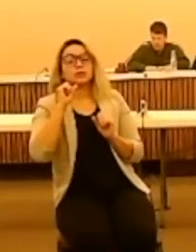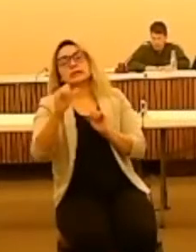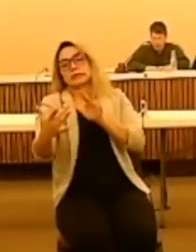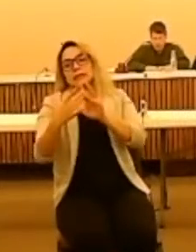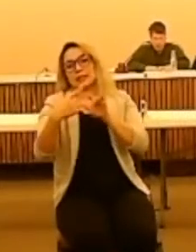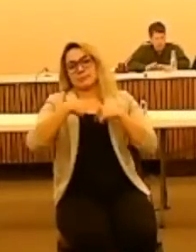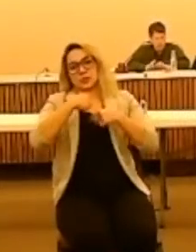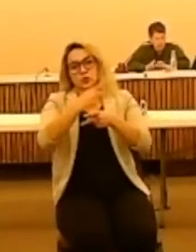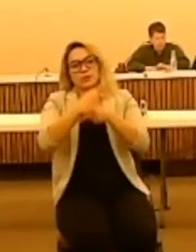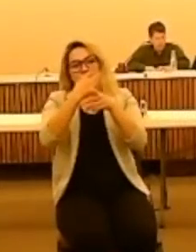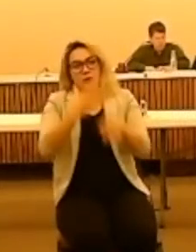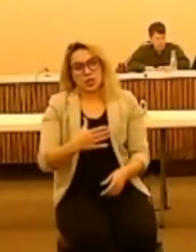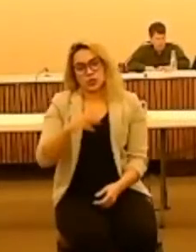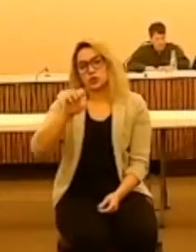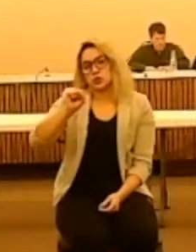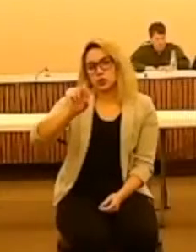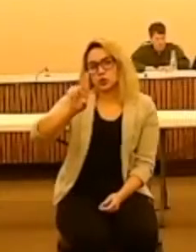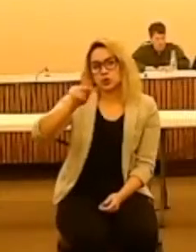supervisor@henrietta.org.